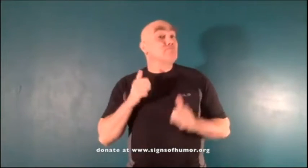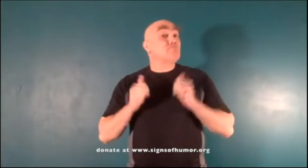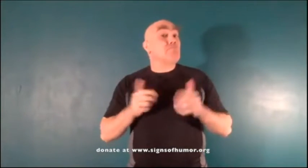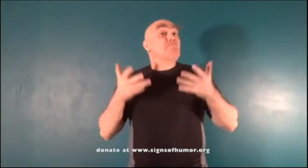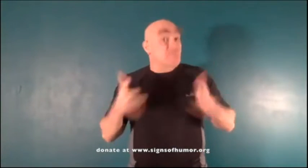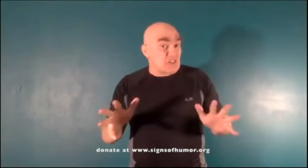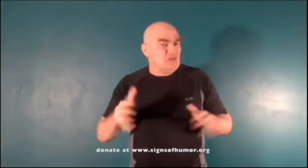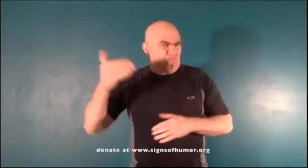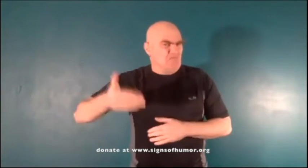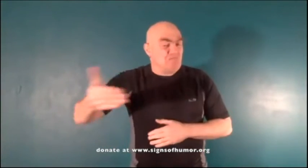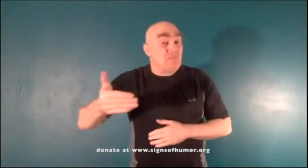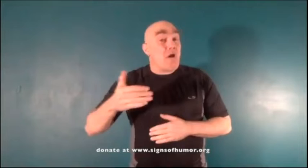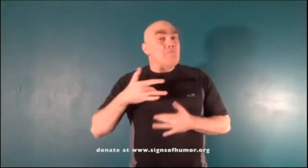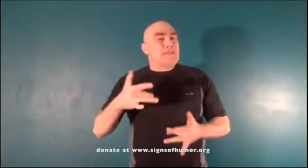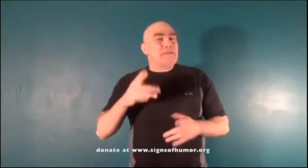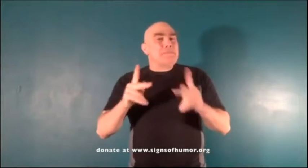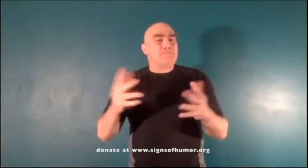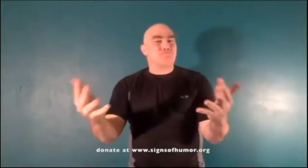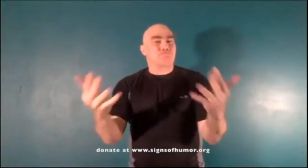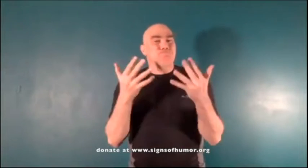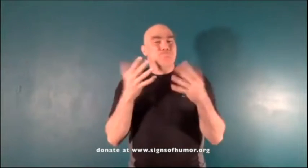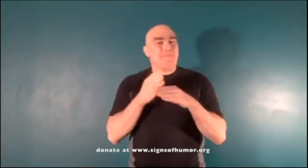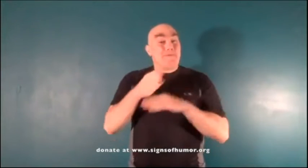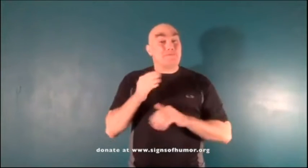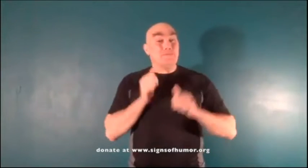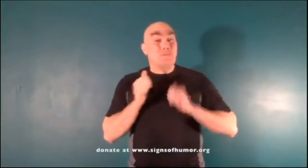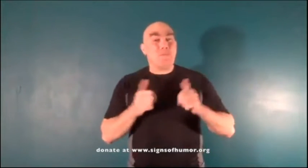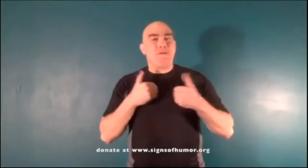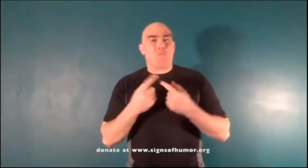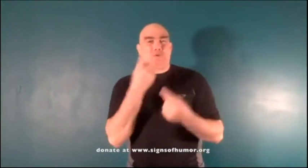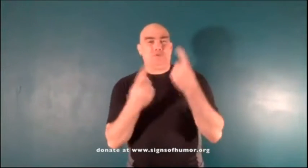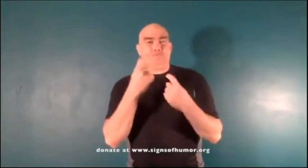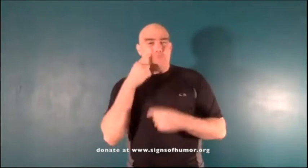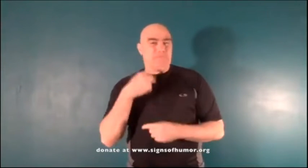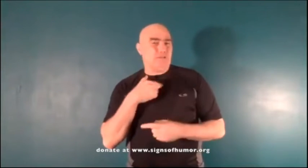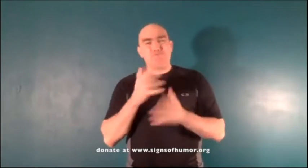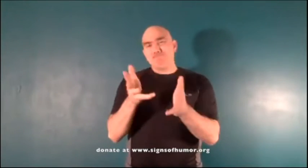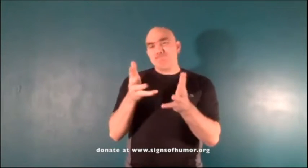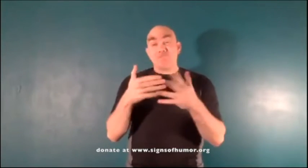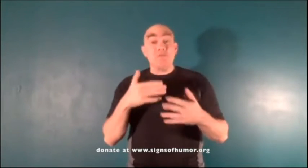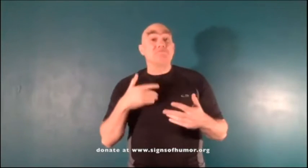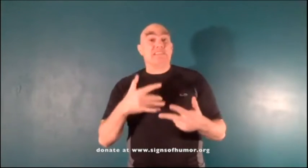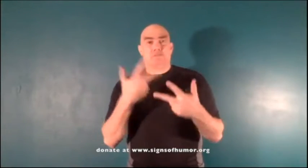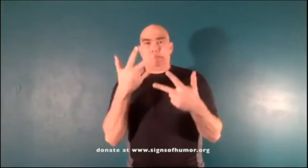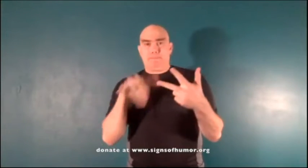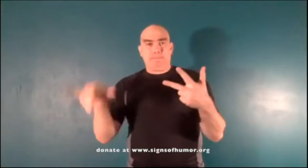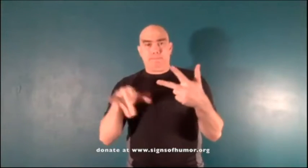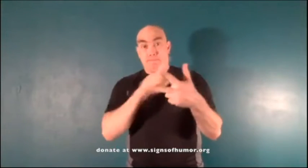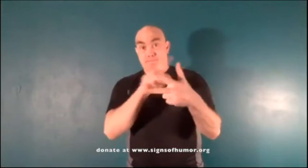this is about. And oftentimes when I'm done performing, people will come up to me after the show and they always ask the same